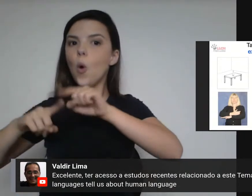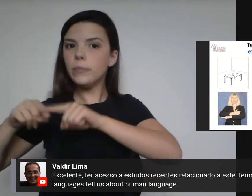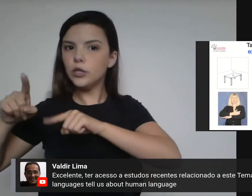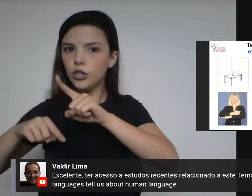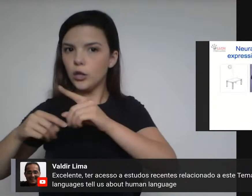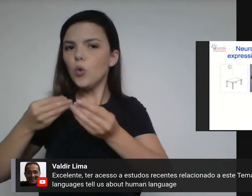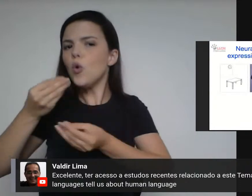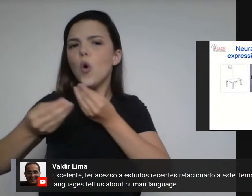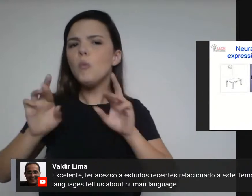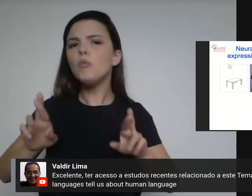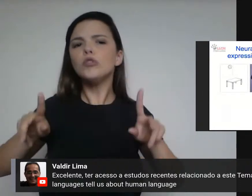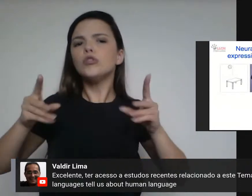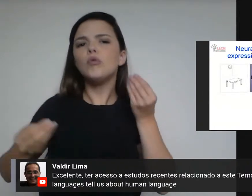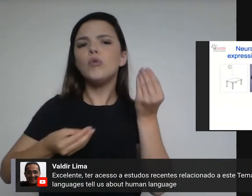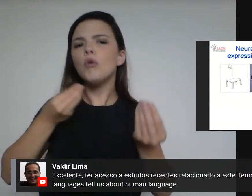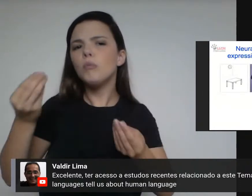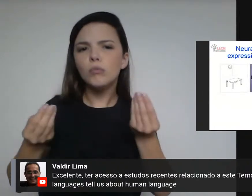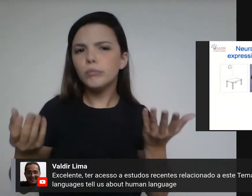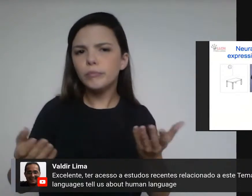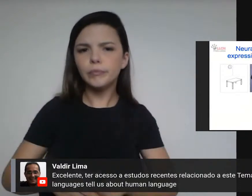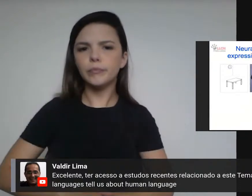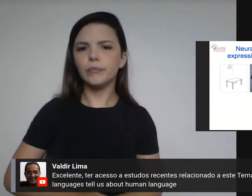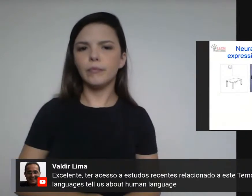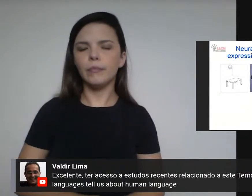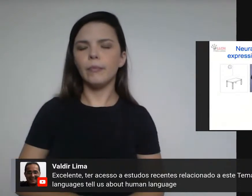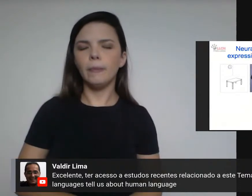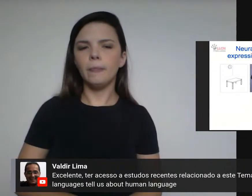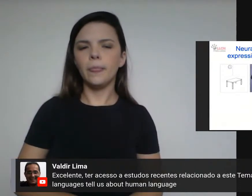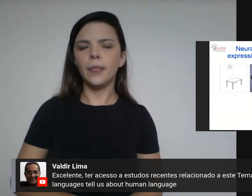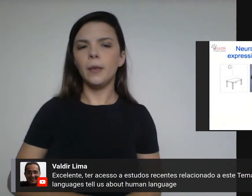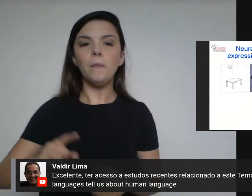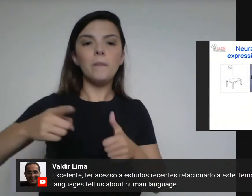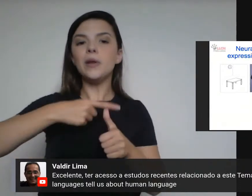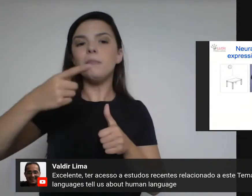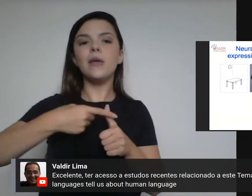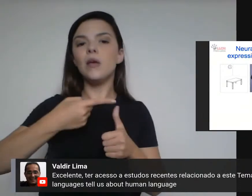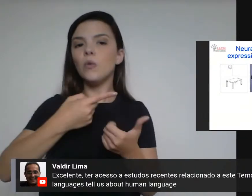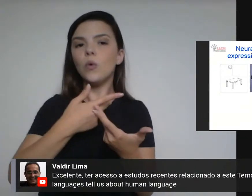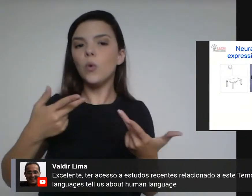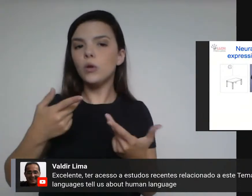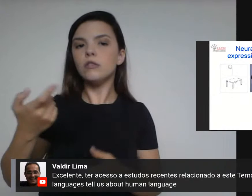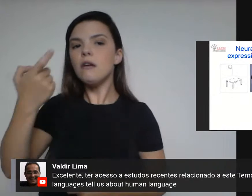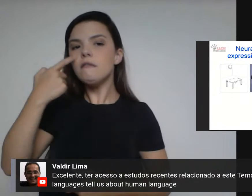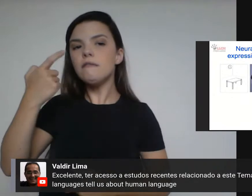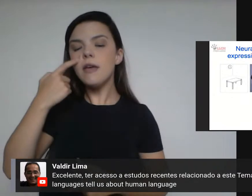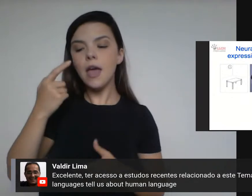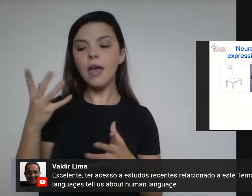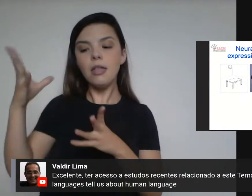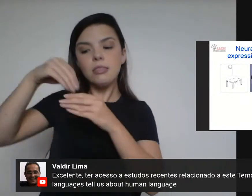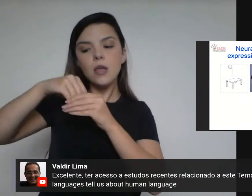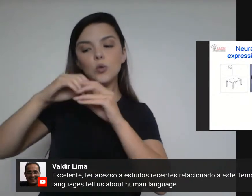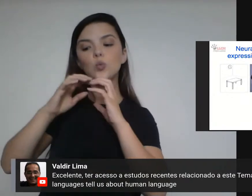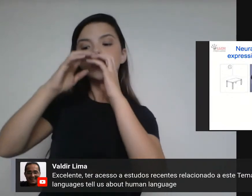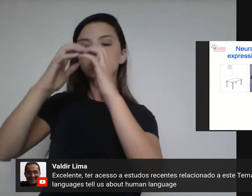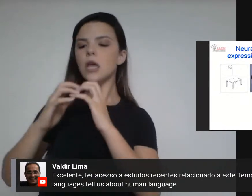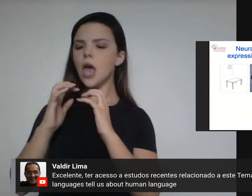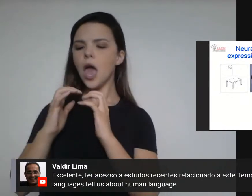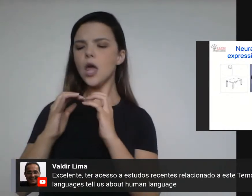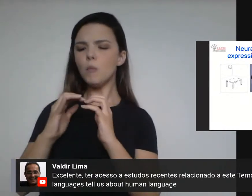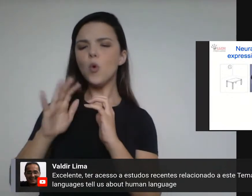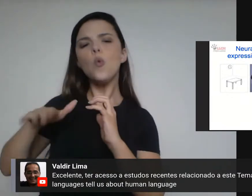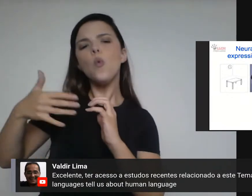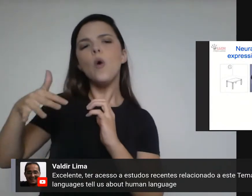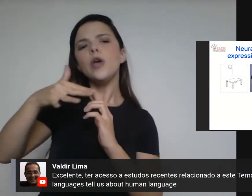expressions. So first, let's look at regions that were more active for expressing location than object